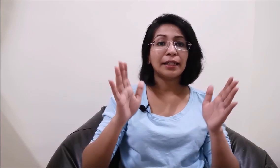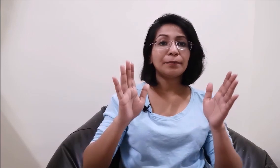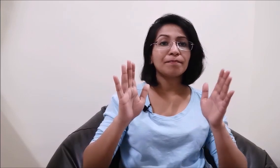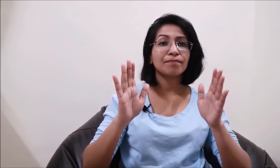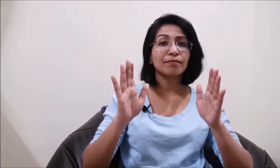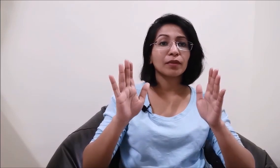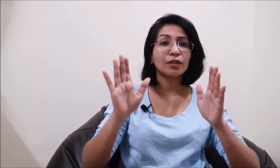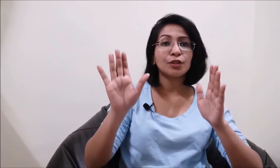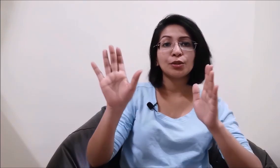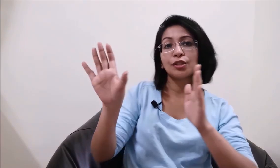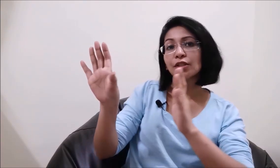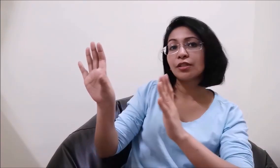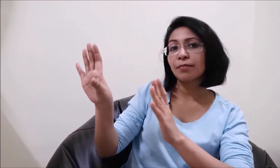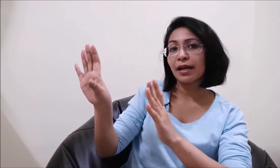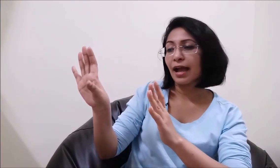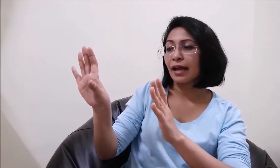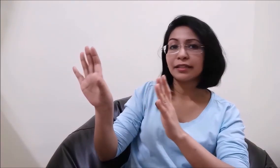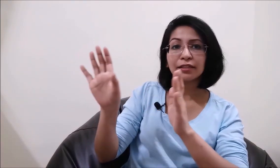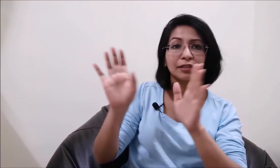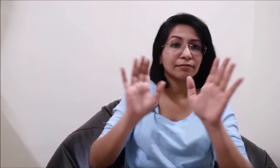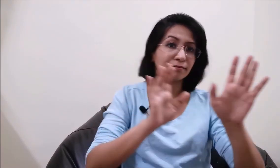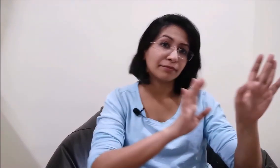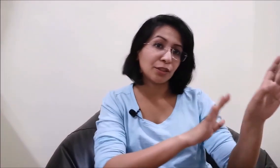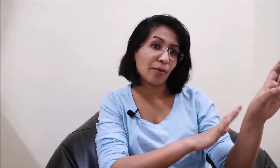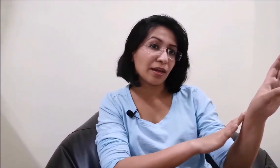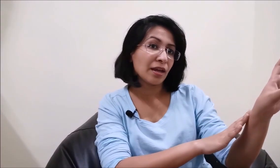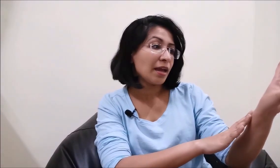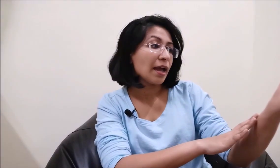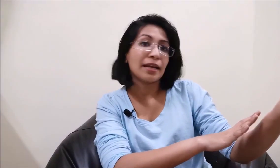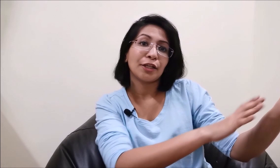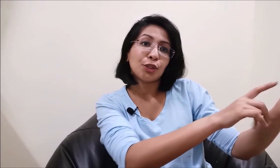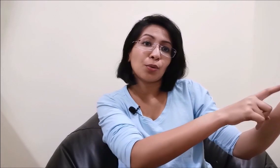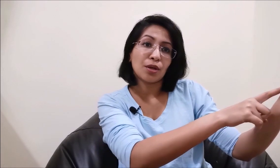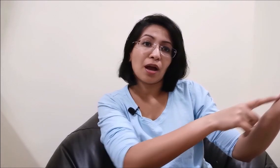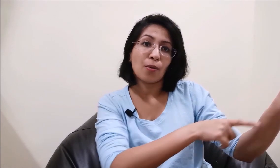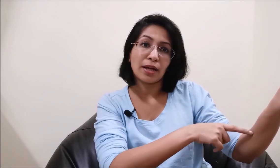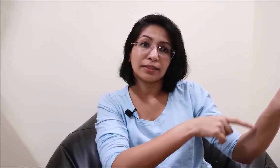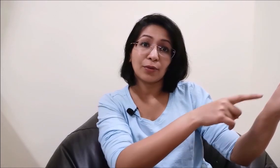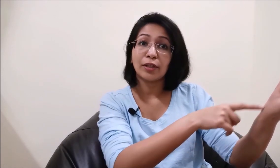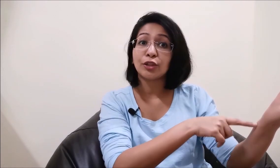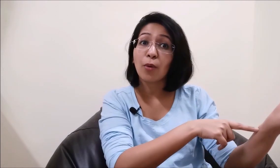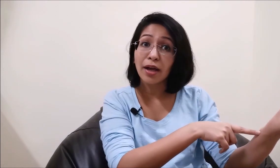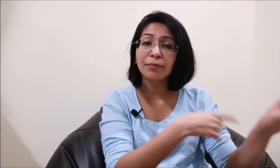I turned my hand this way and I showed how I sign mine. Why?